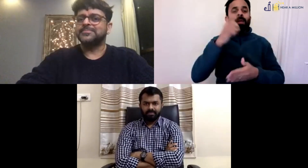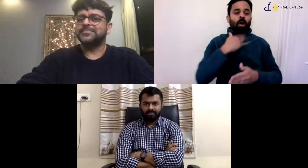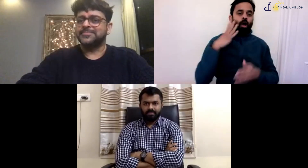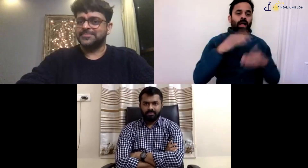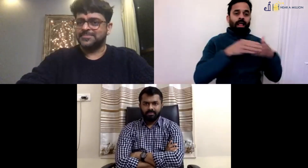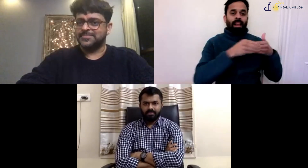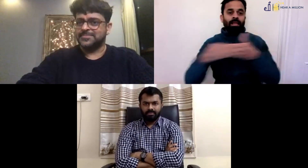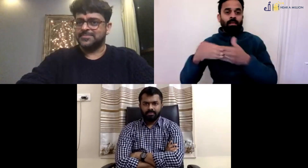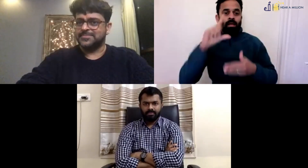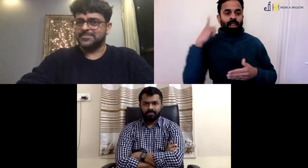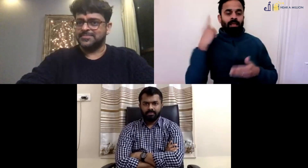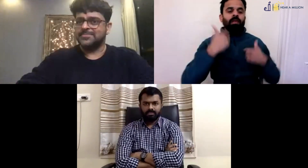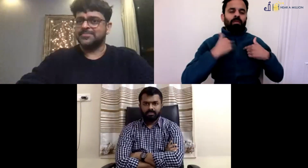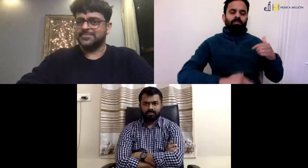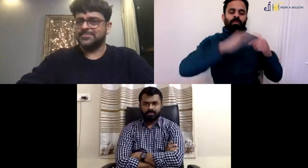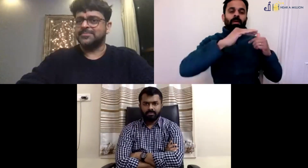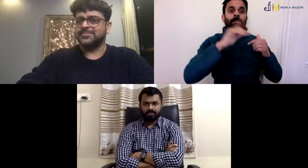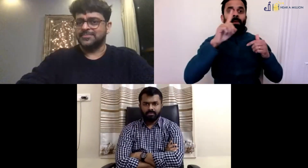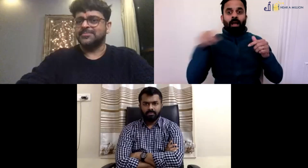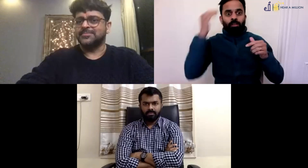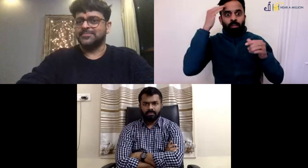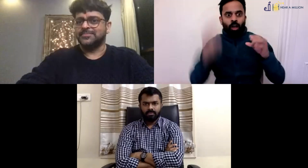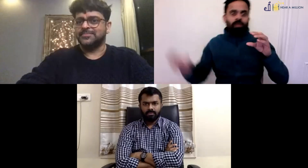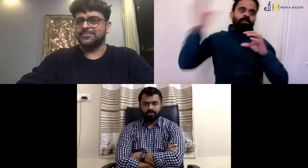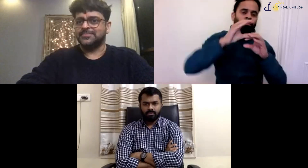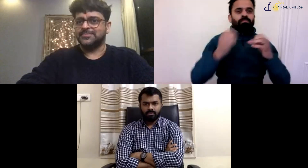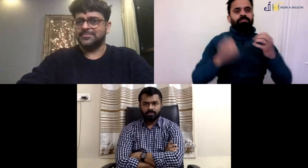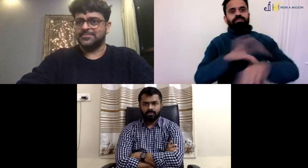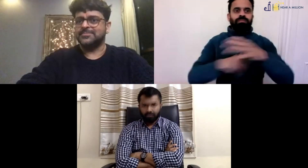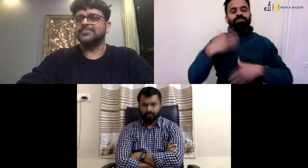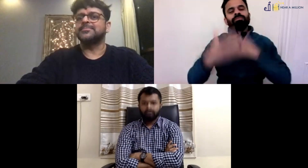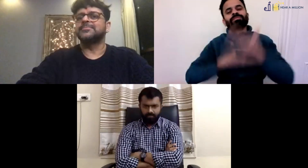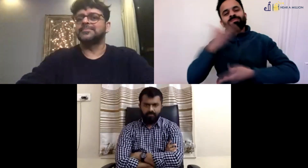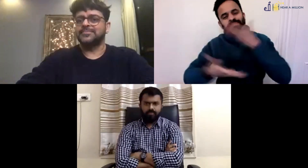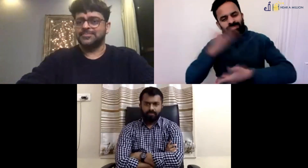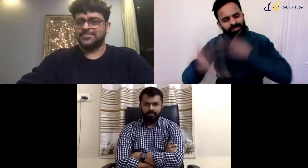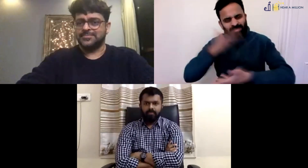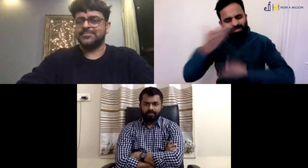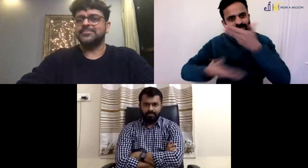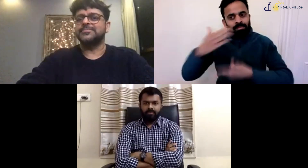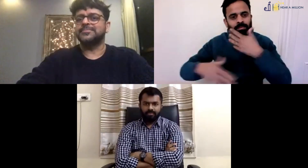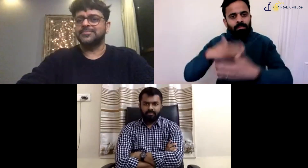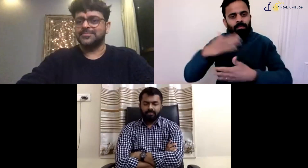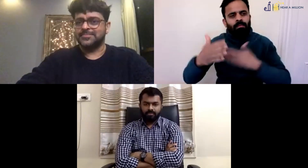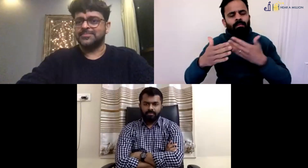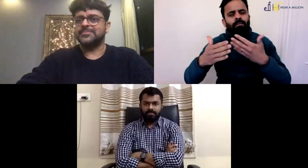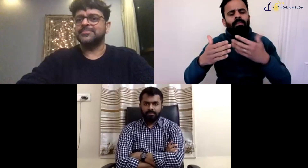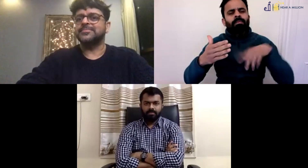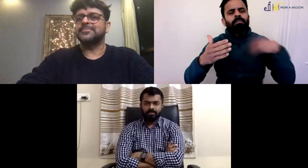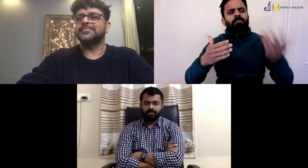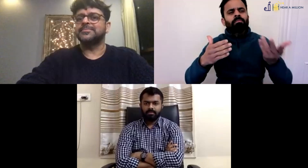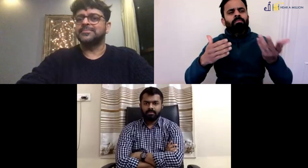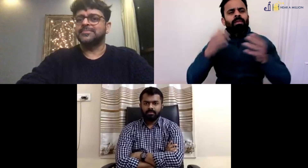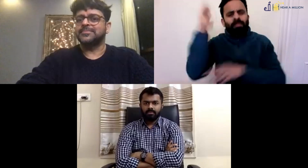us. So, of course, I think I already was a leader, but this just helped me boost up more, express